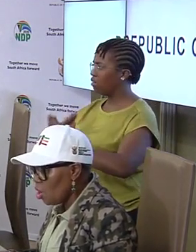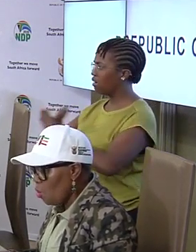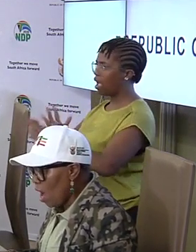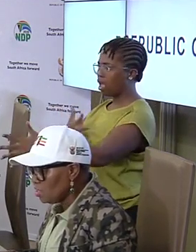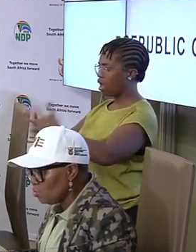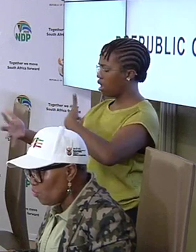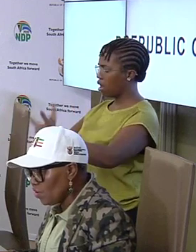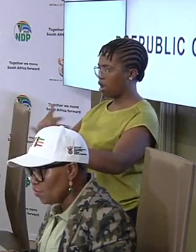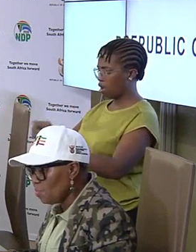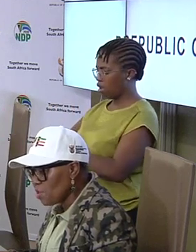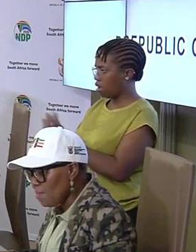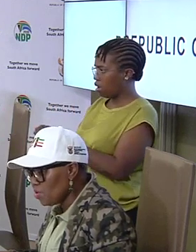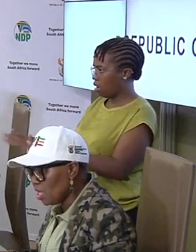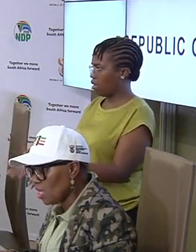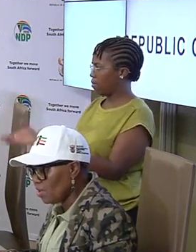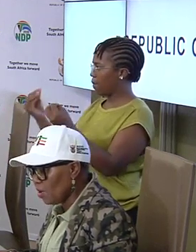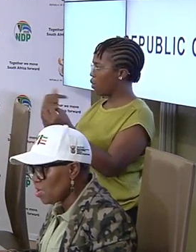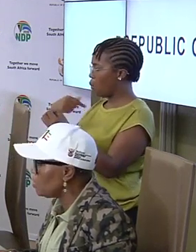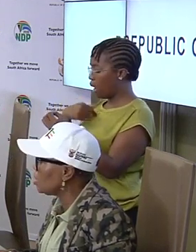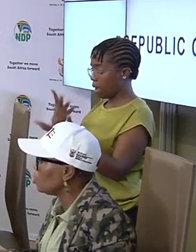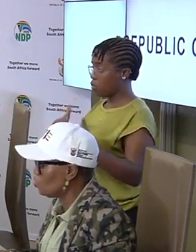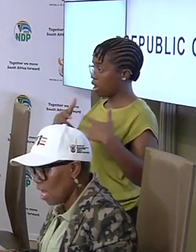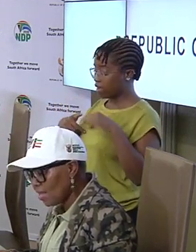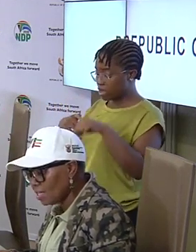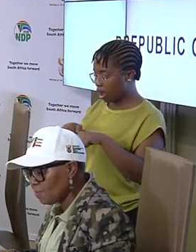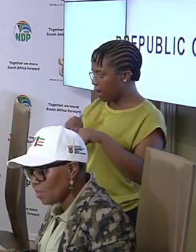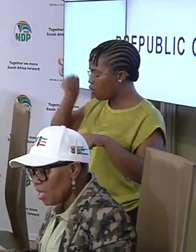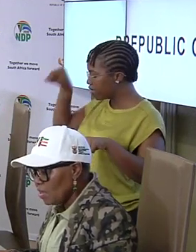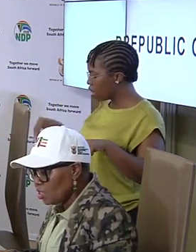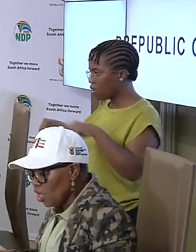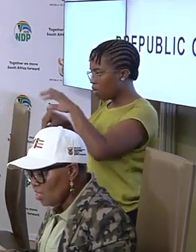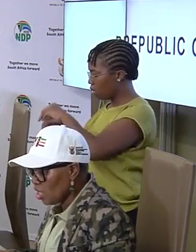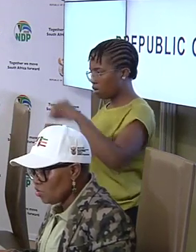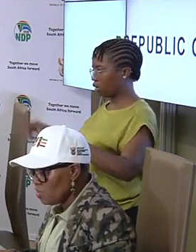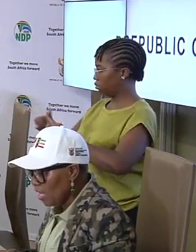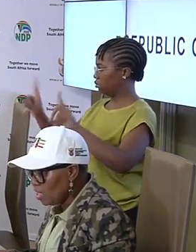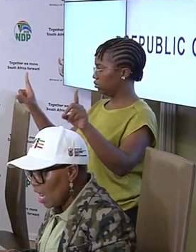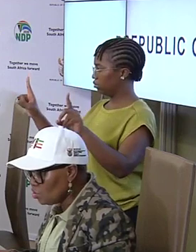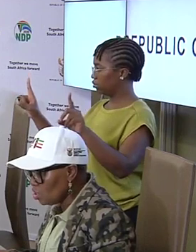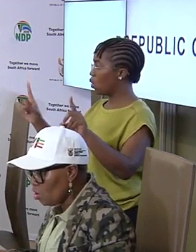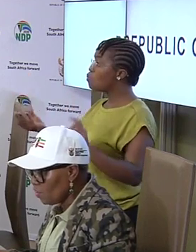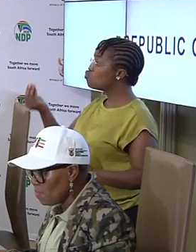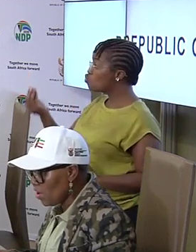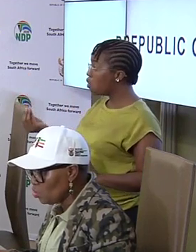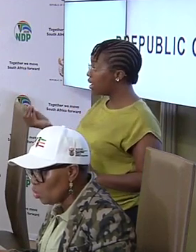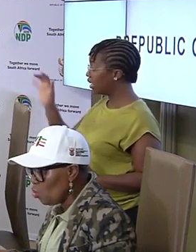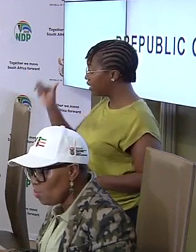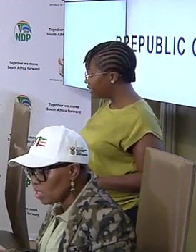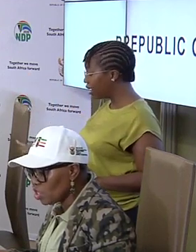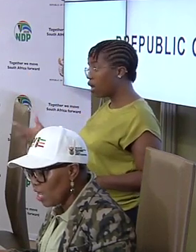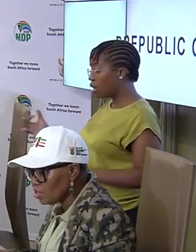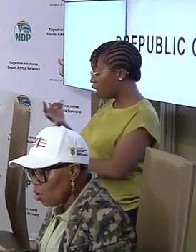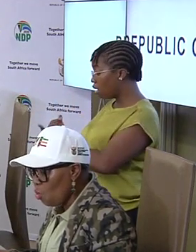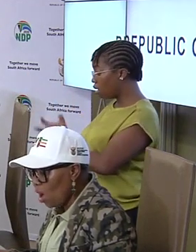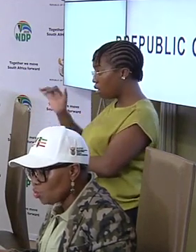infection whilst moving from primary caregiver premises to the other. The child shall remain in custody of the parent with whom